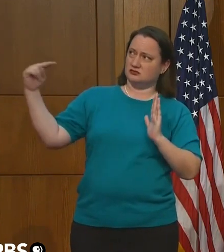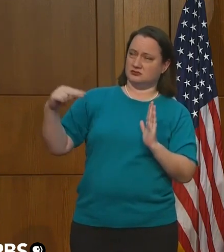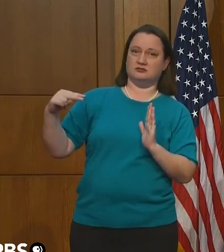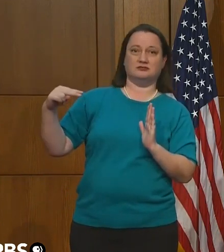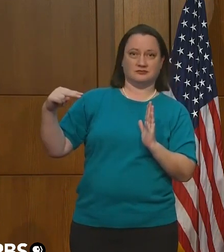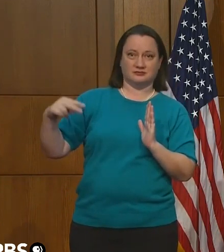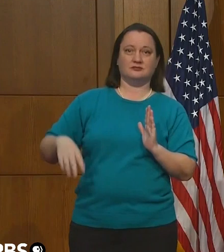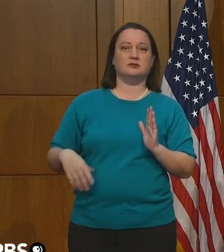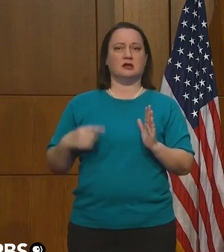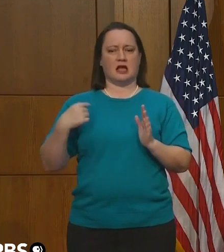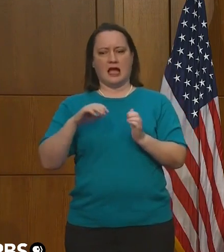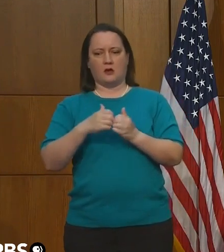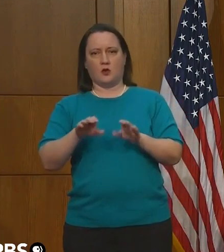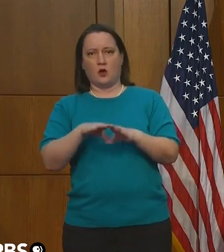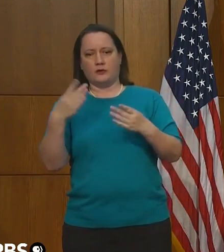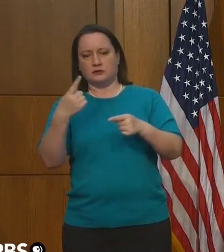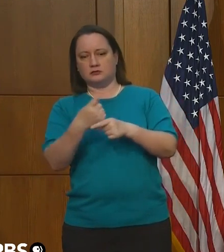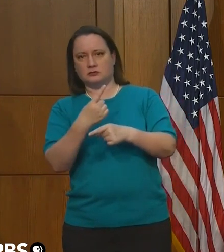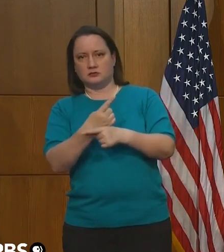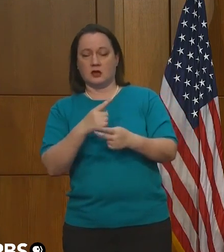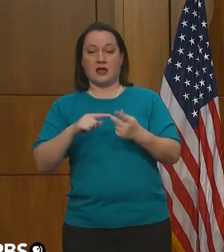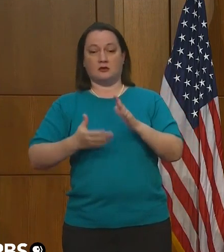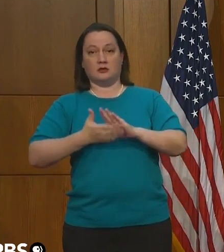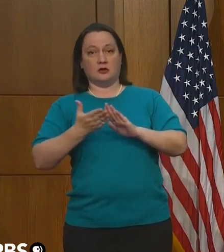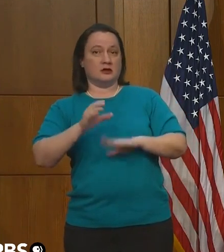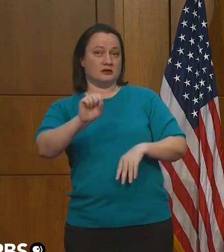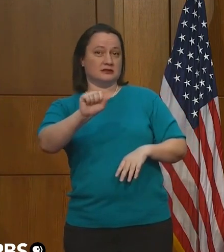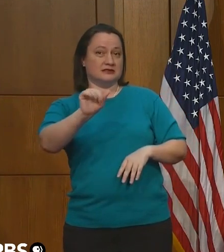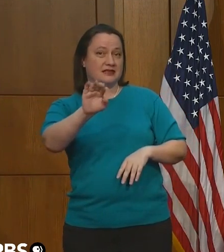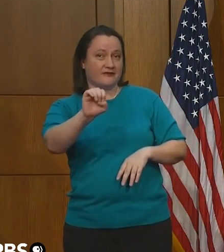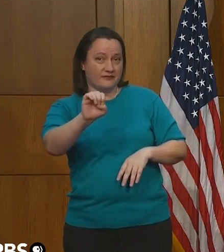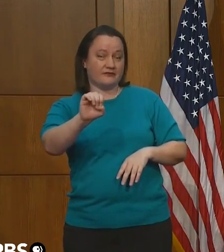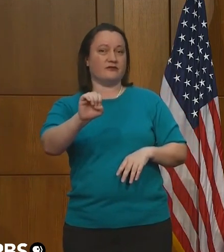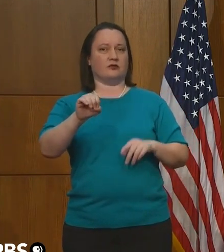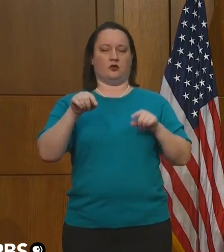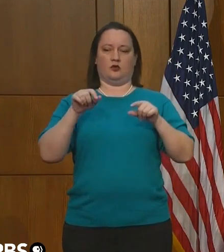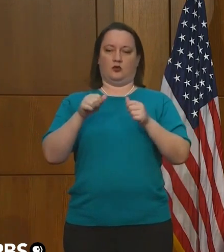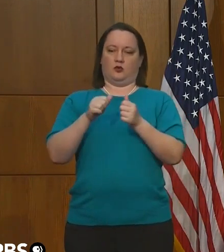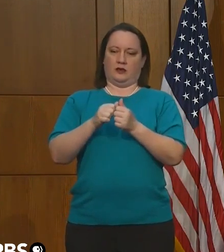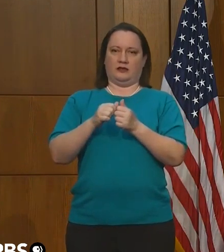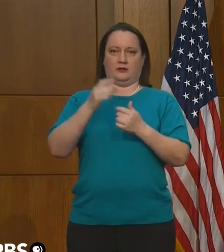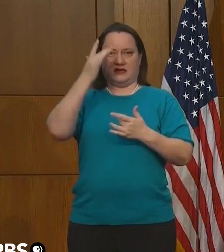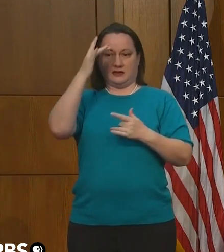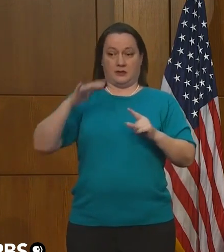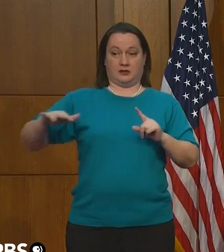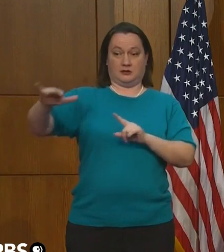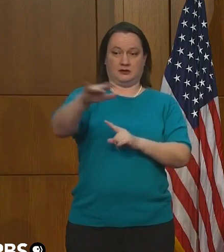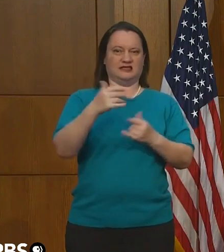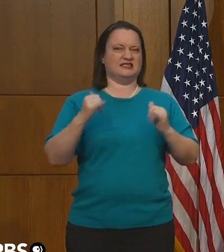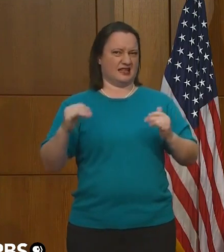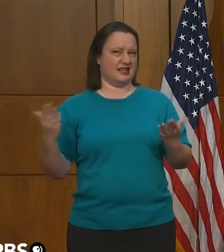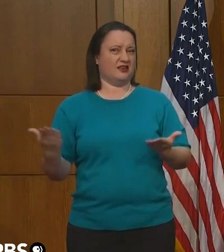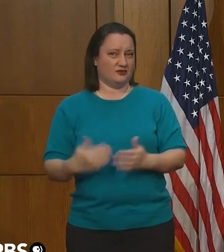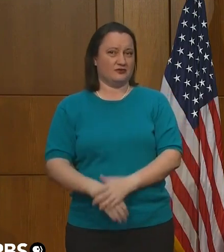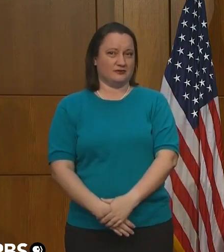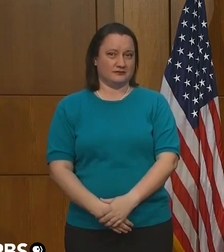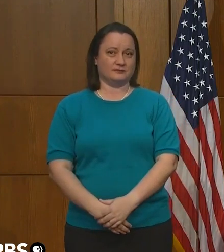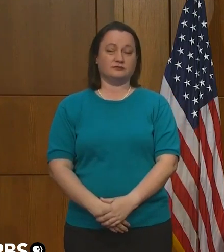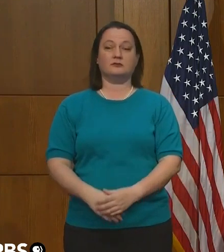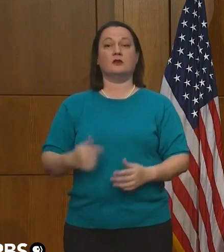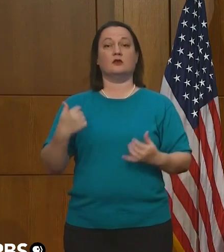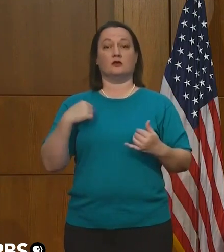and how to operate a beach safely, even while the pandemic remains with us. We are working with other